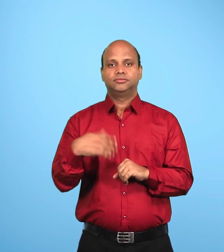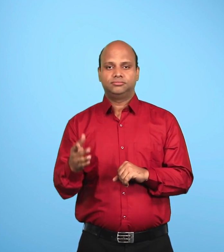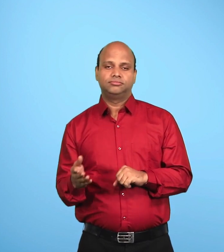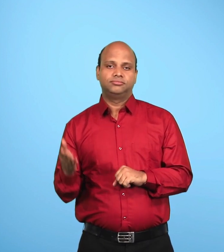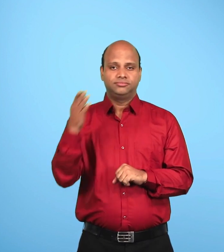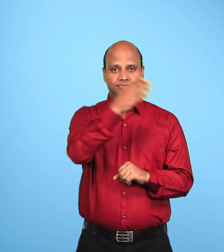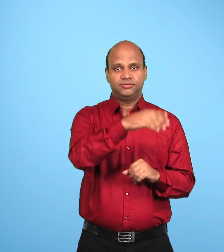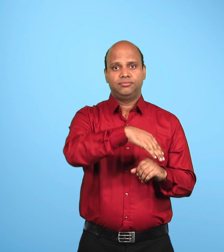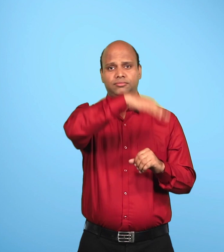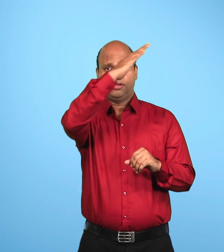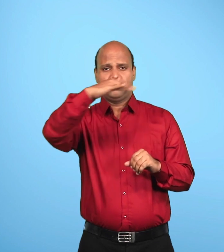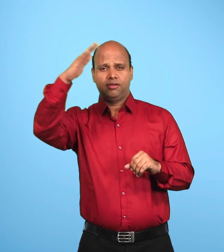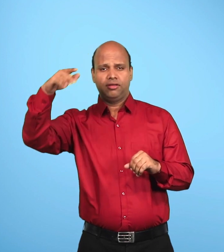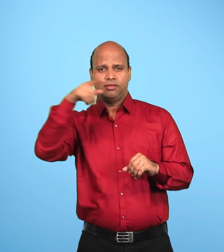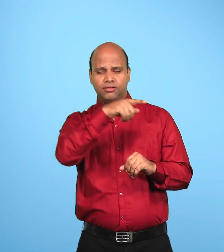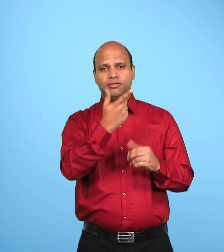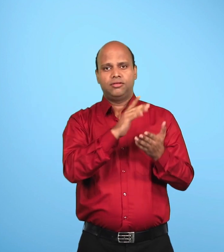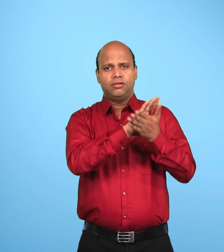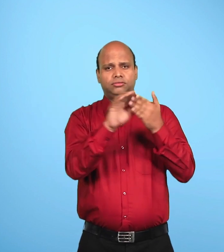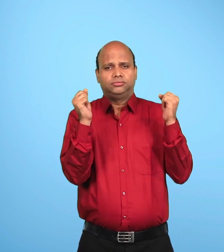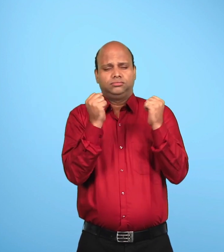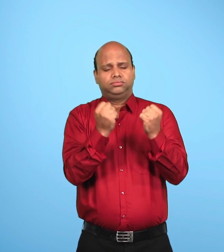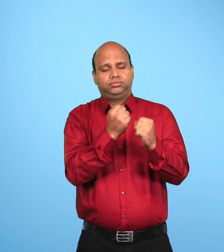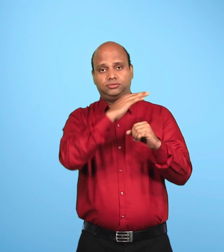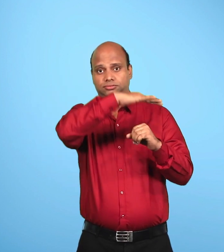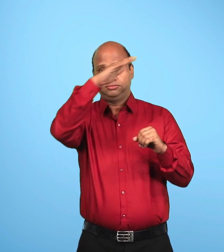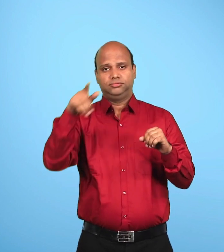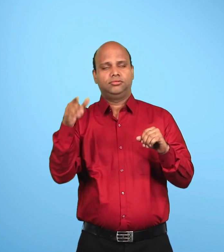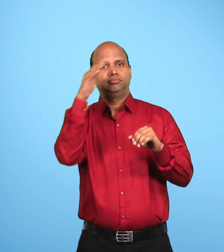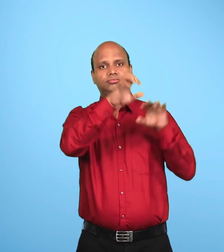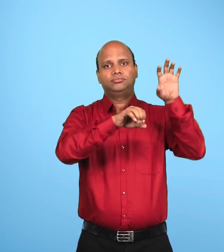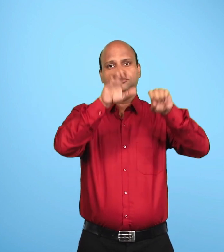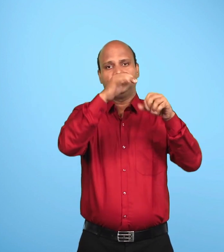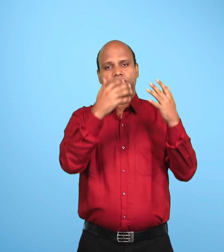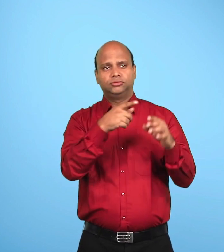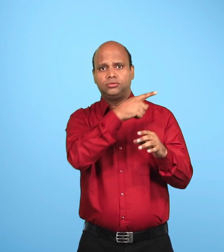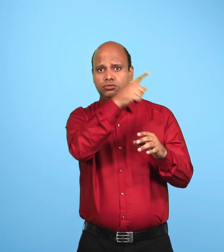They climbed the mountains of the Himalayas, where it was very cold.